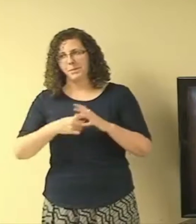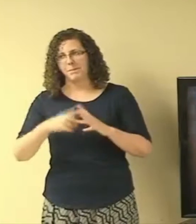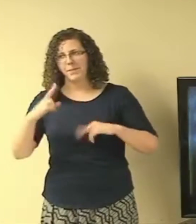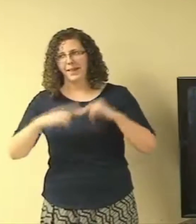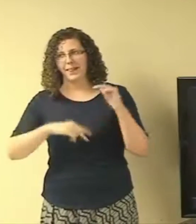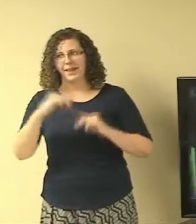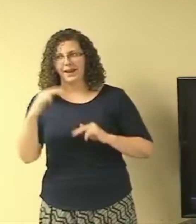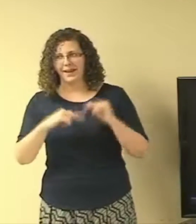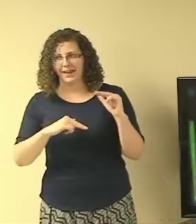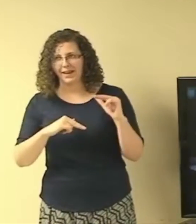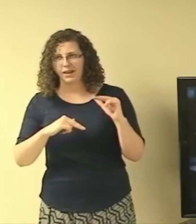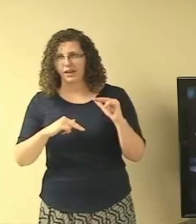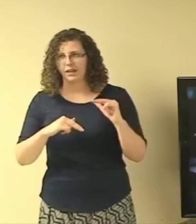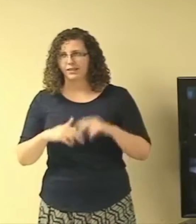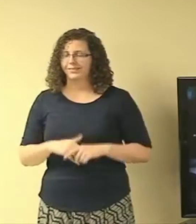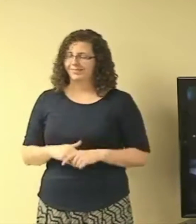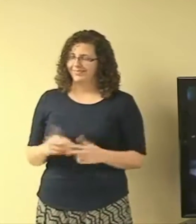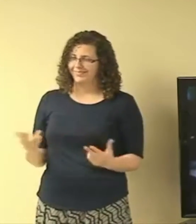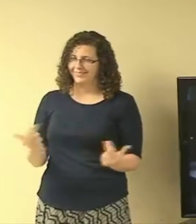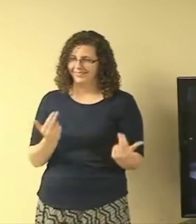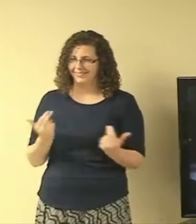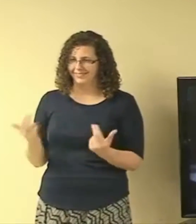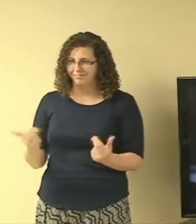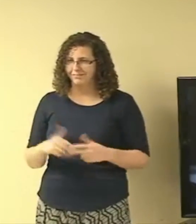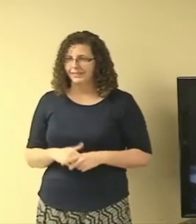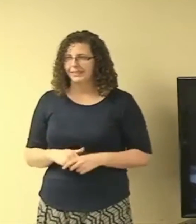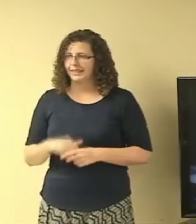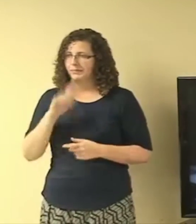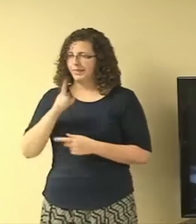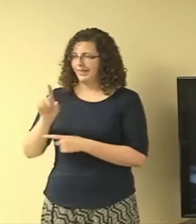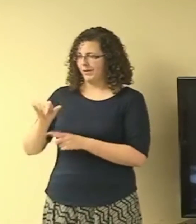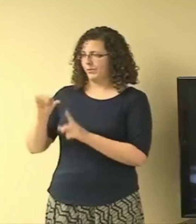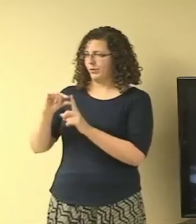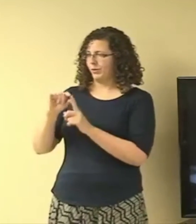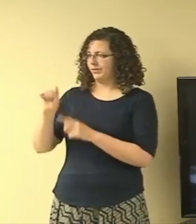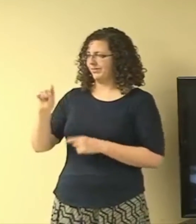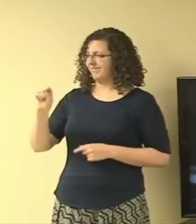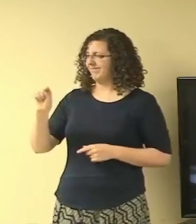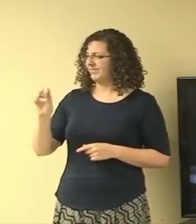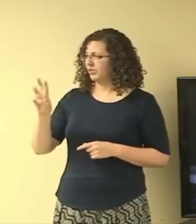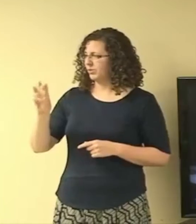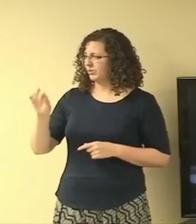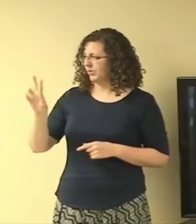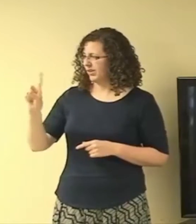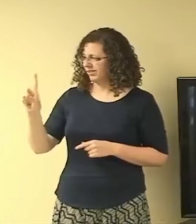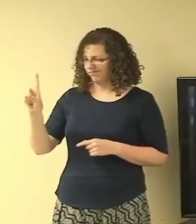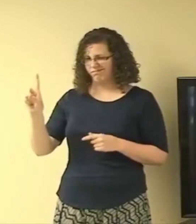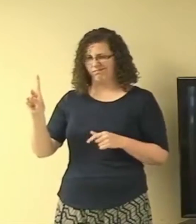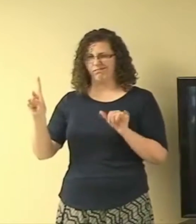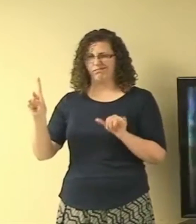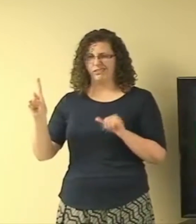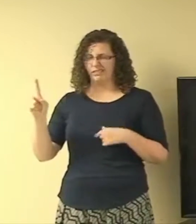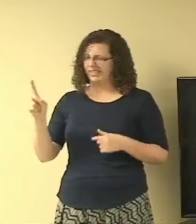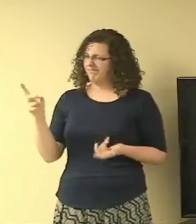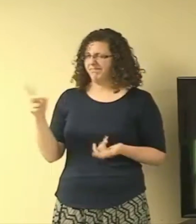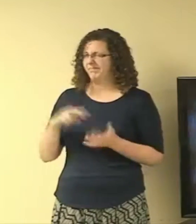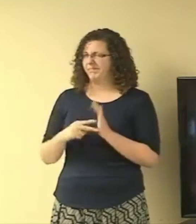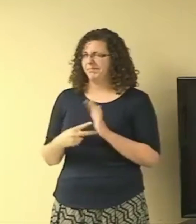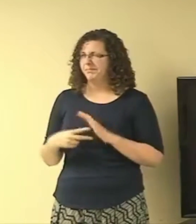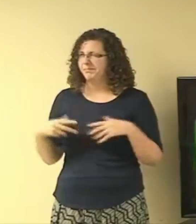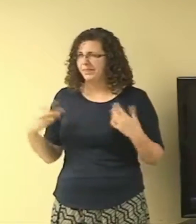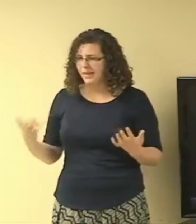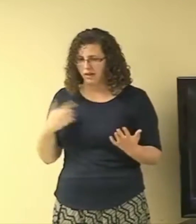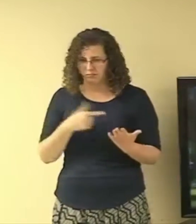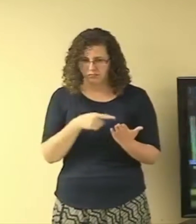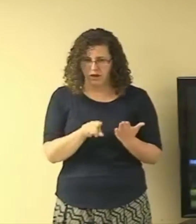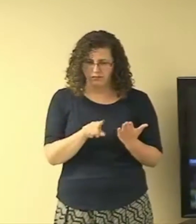You need to be a steward of your money. Steward this, steward that, steward this. And I kept hearing all these terms, and I was like, you need to be a steward of my money. And so I looked